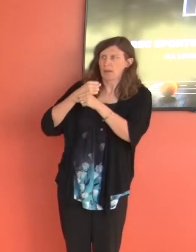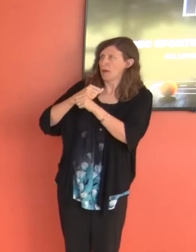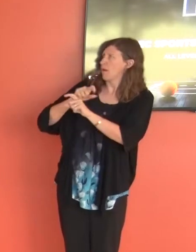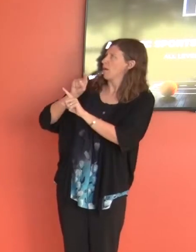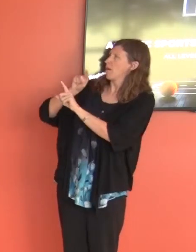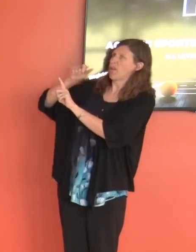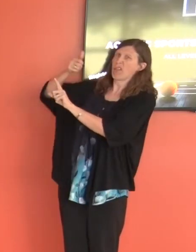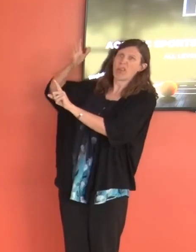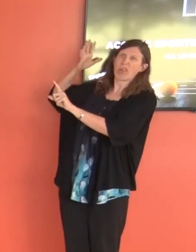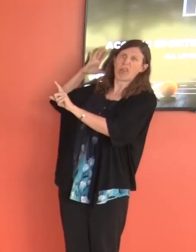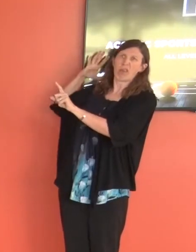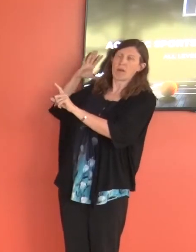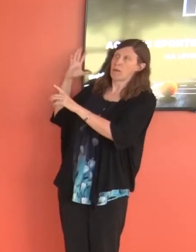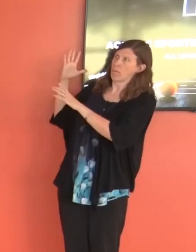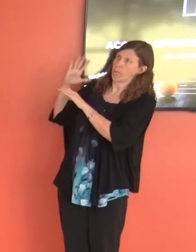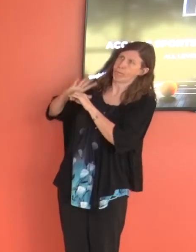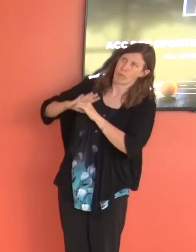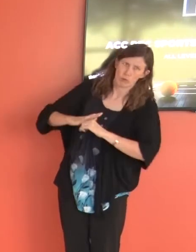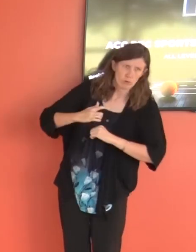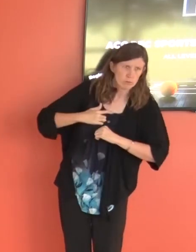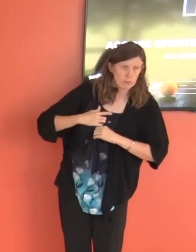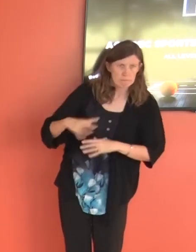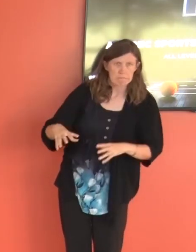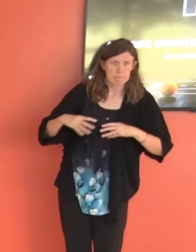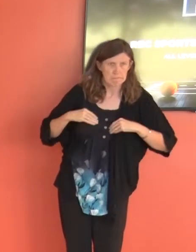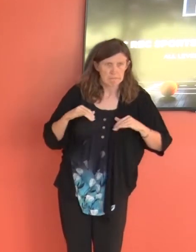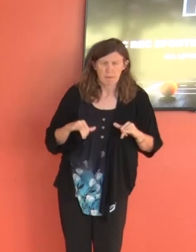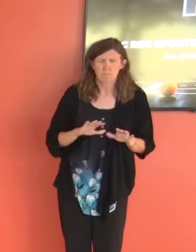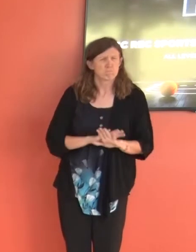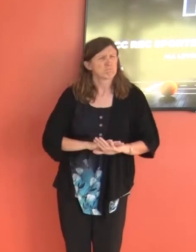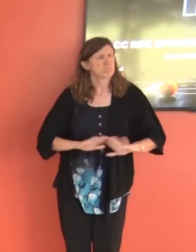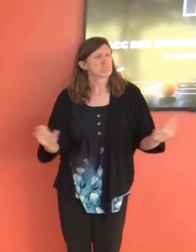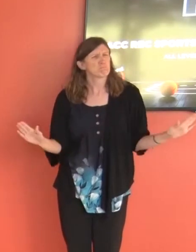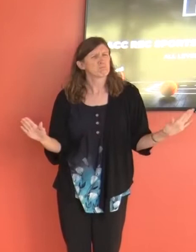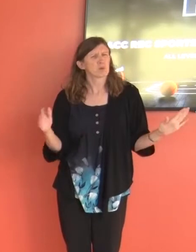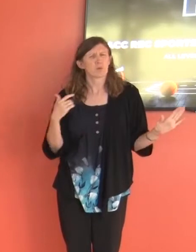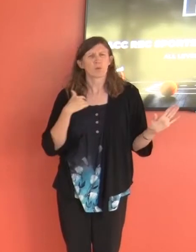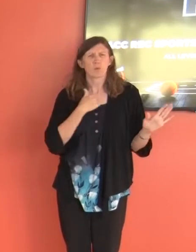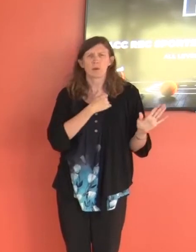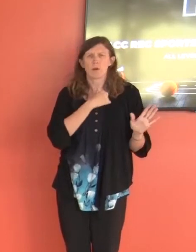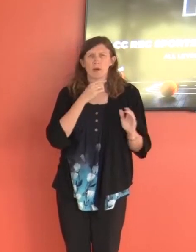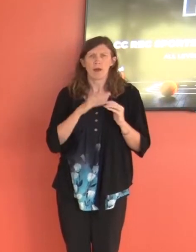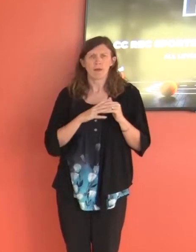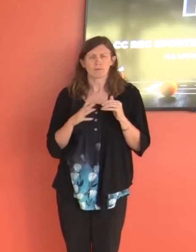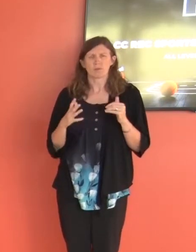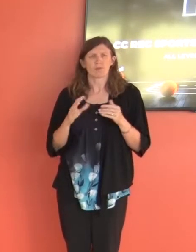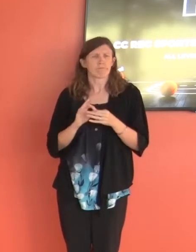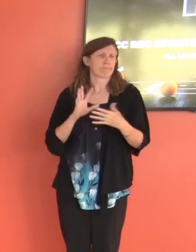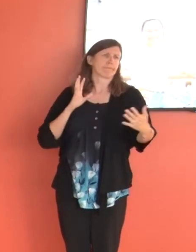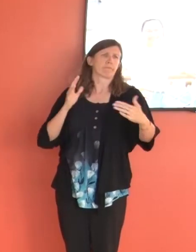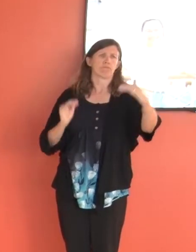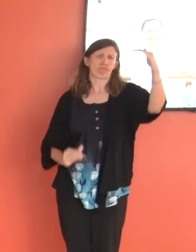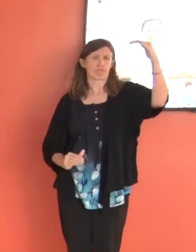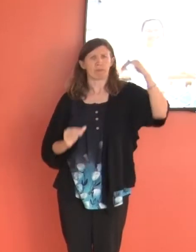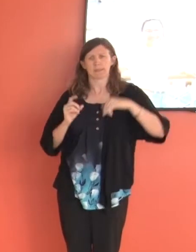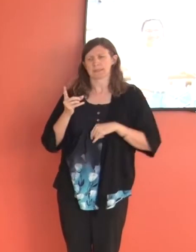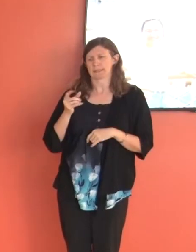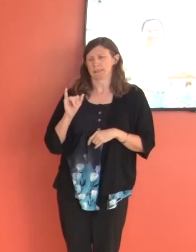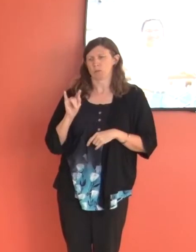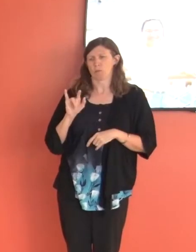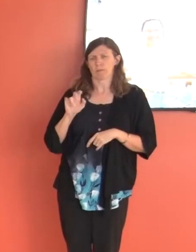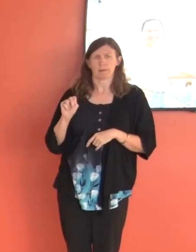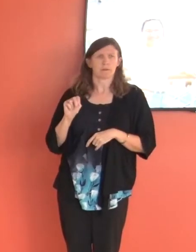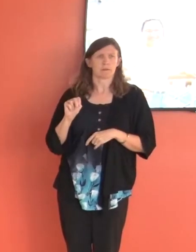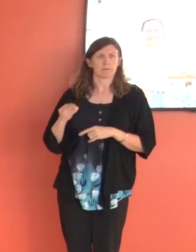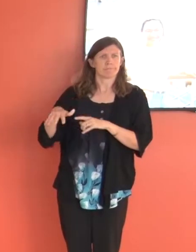have to be pushed down on us. We don't have to live in this dystopian society, but we actually get to create the future